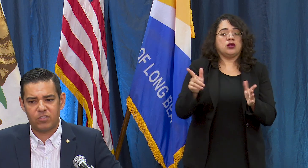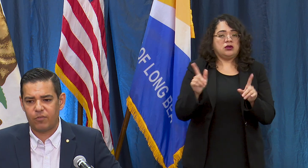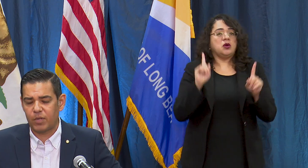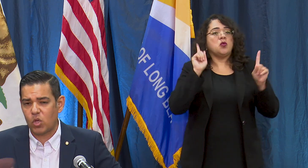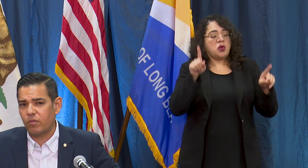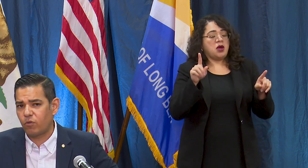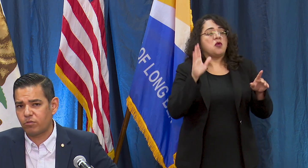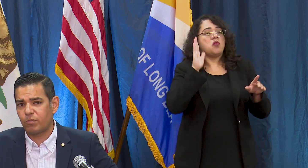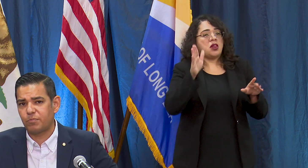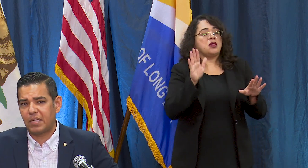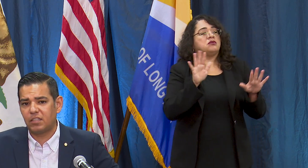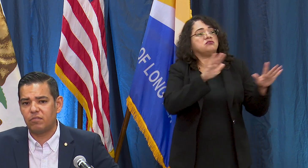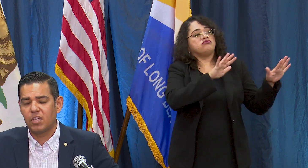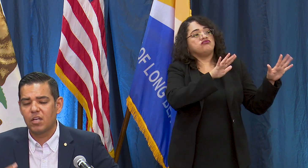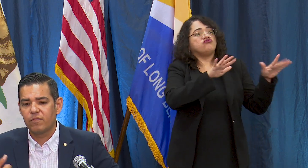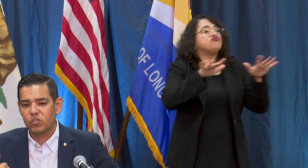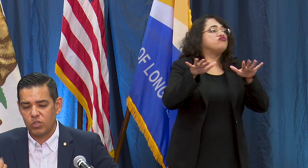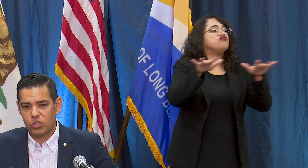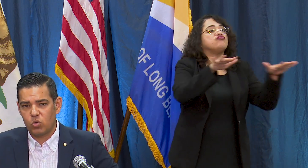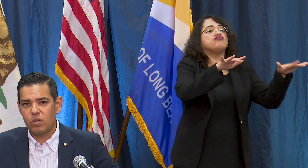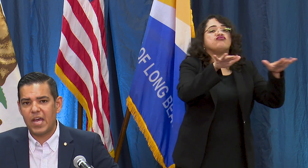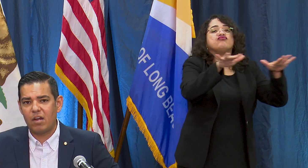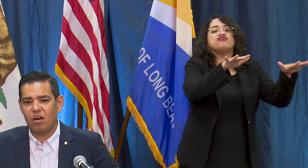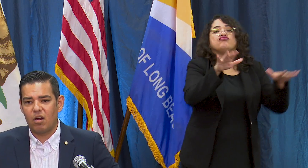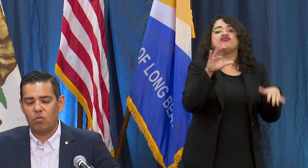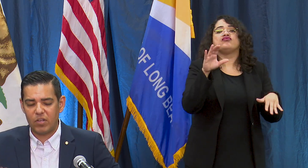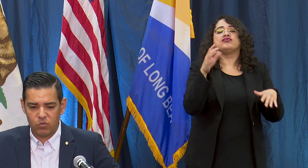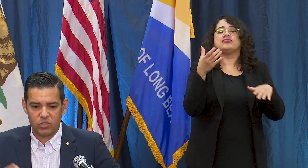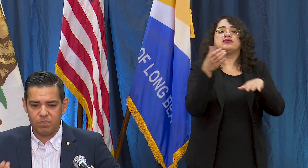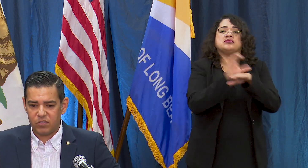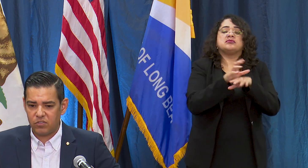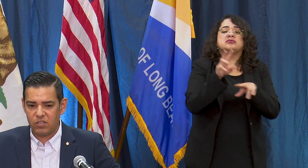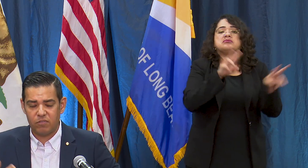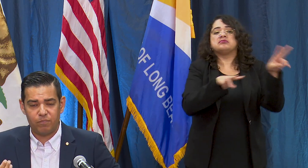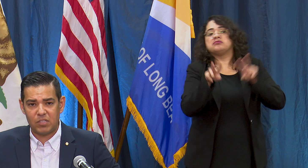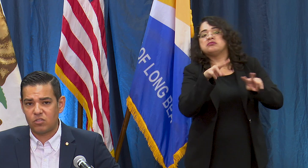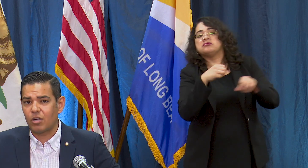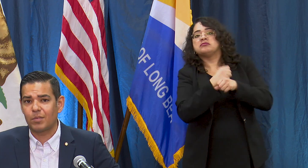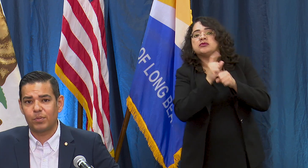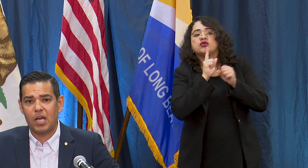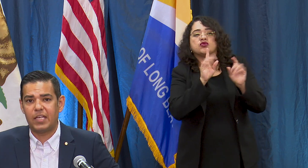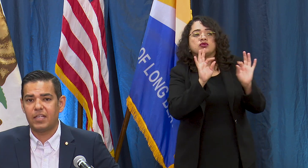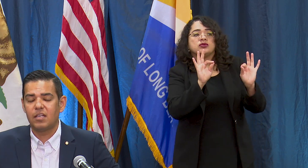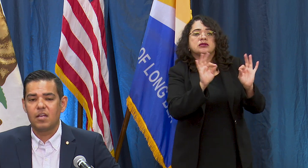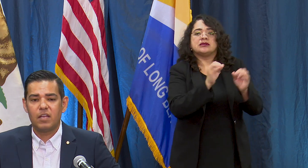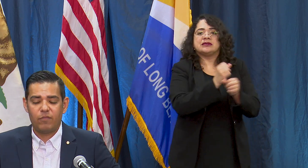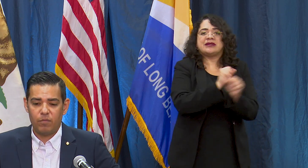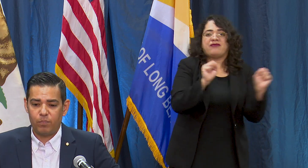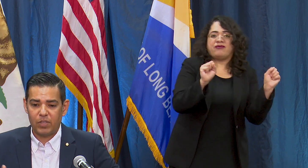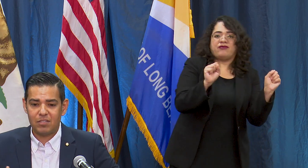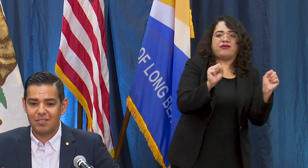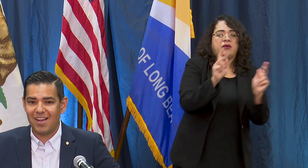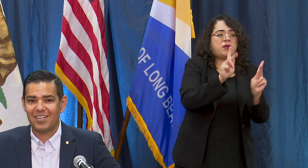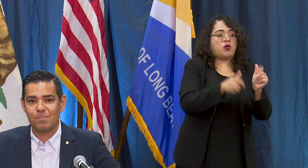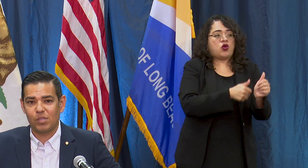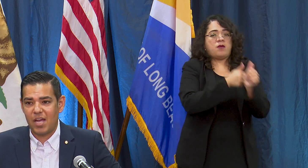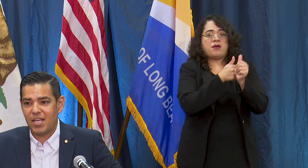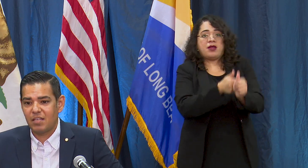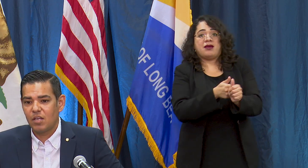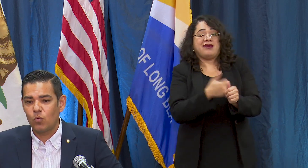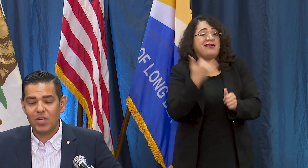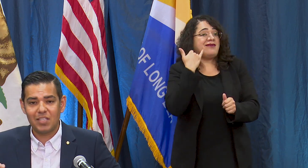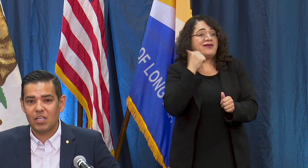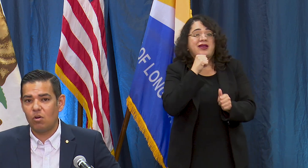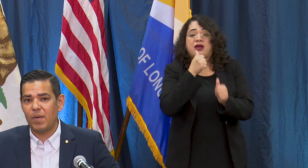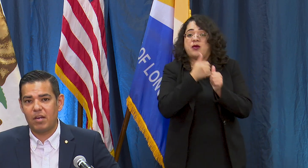from what I understand, from a code enforcement perspective, to ensure that our restaurants and businesses and places are complying. If a place is not